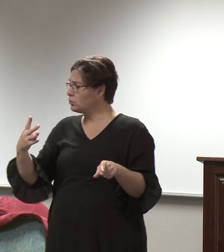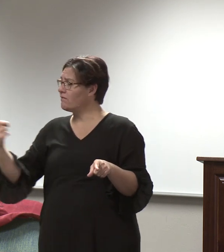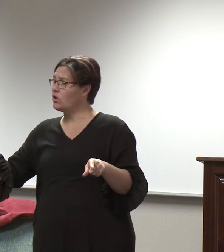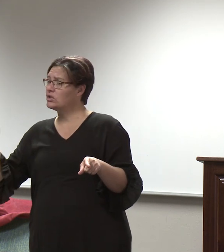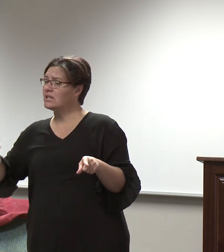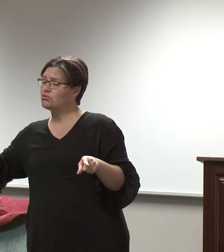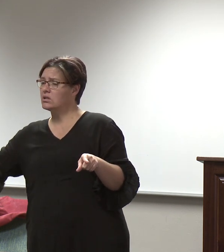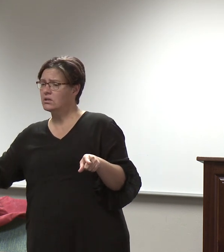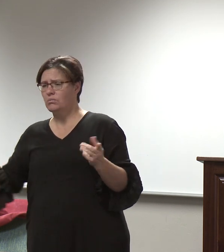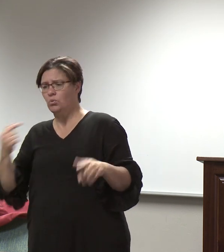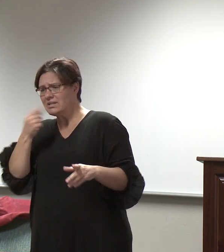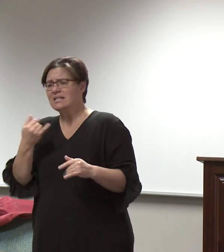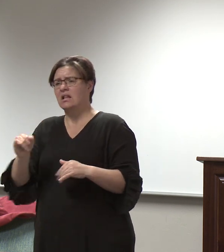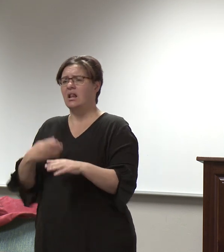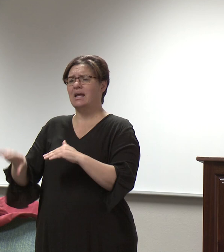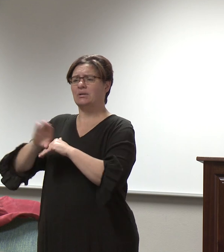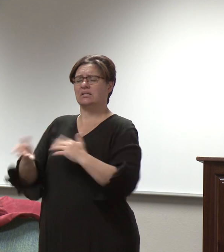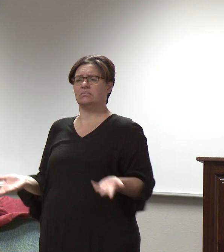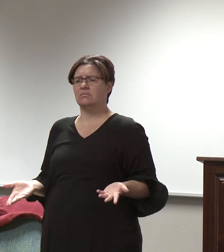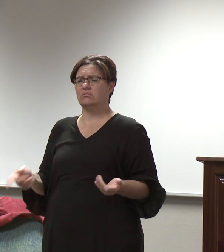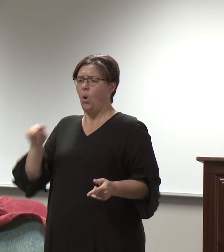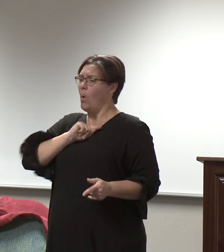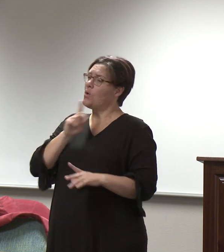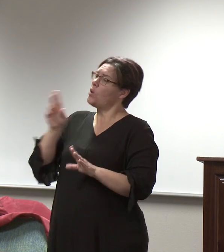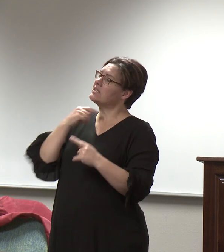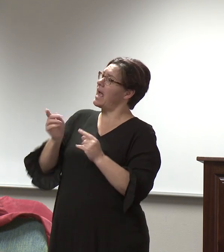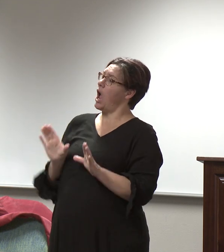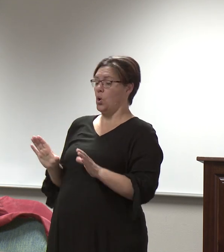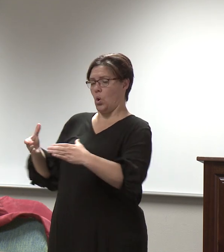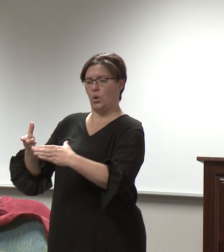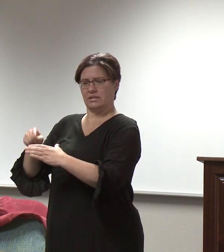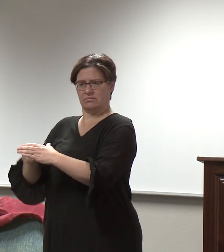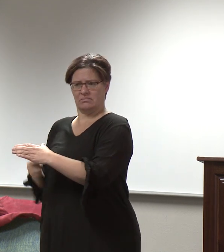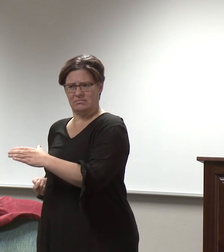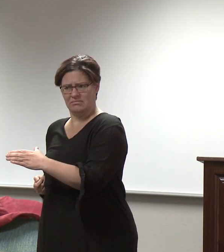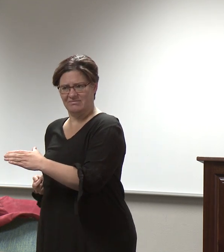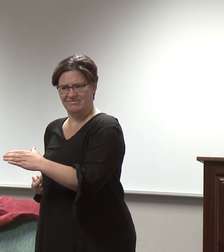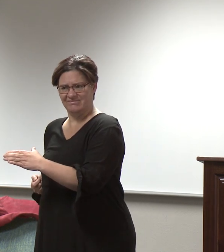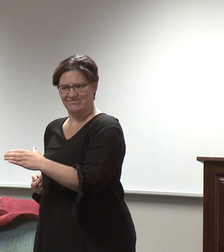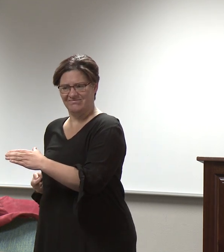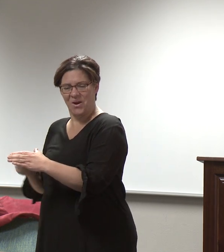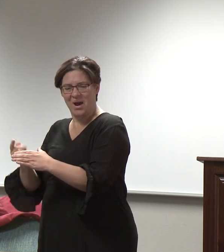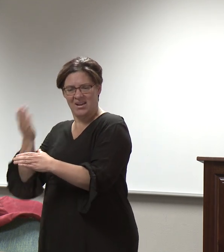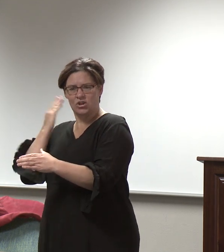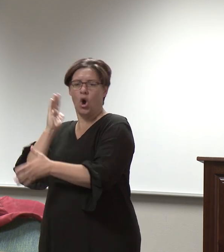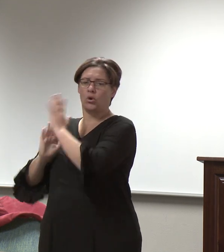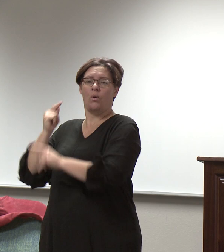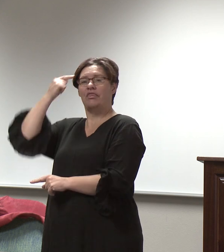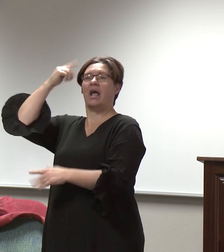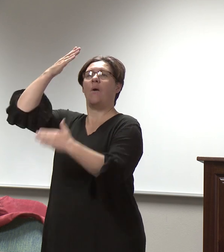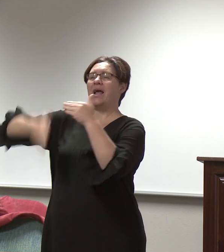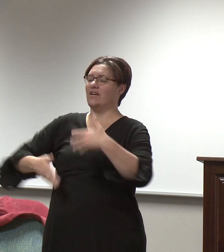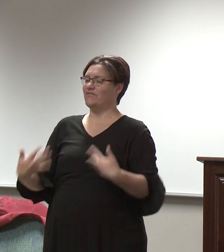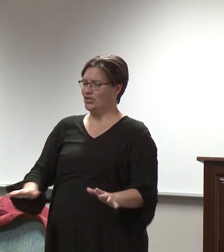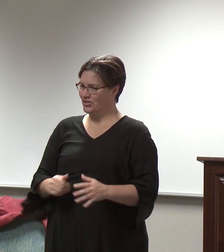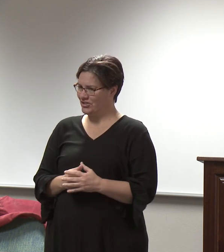say capitalism. Why not colonialism? Just because colonialism, historical colonialism ended? Well, there